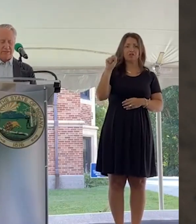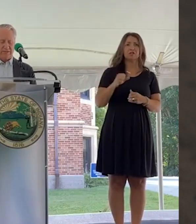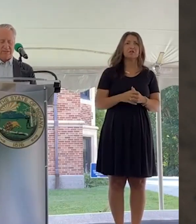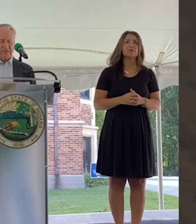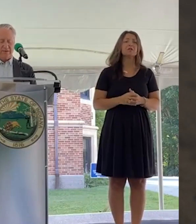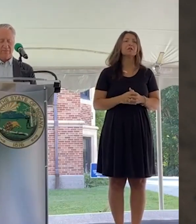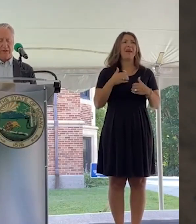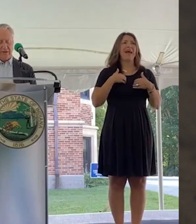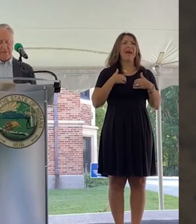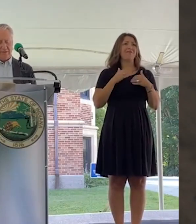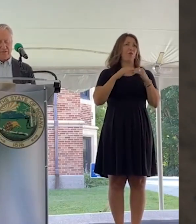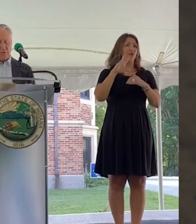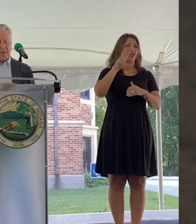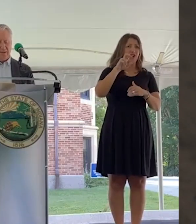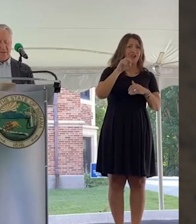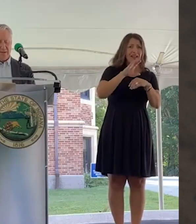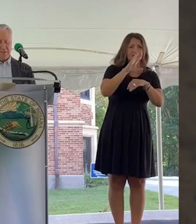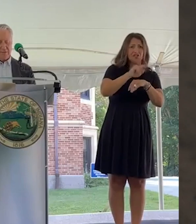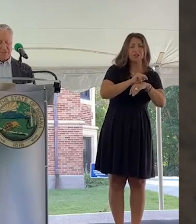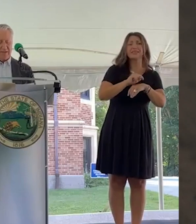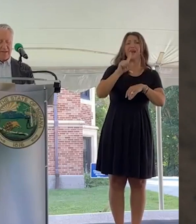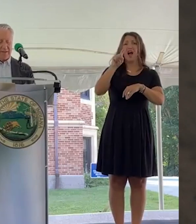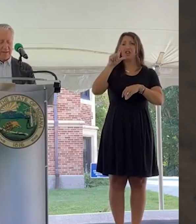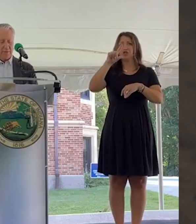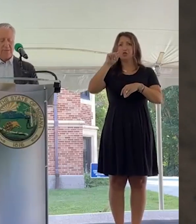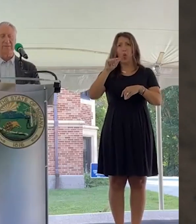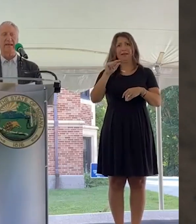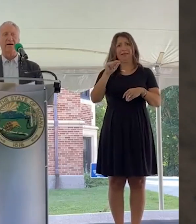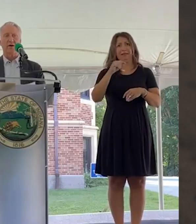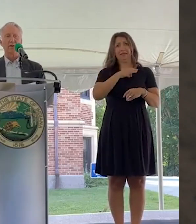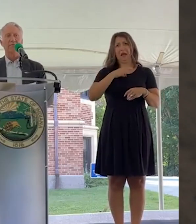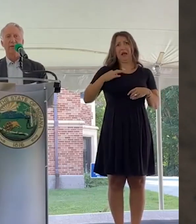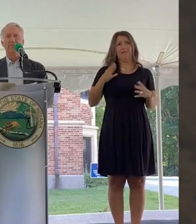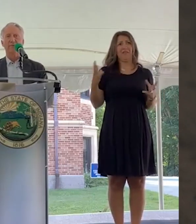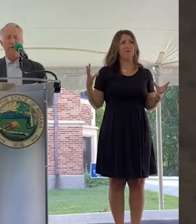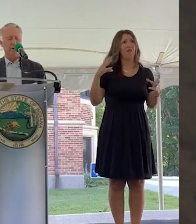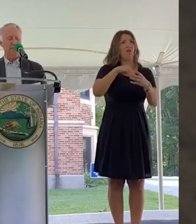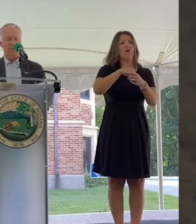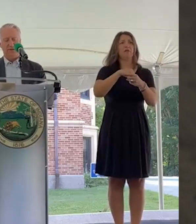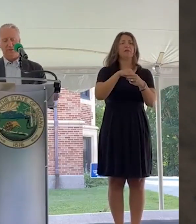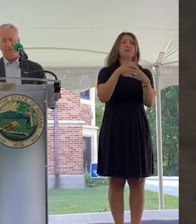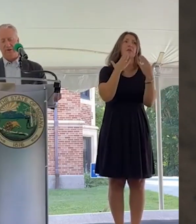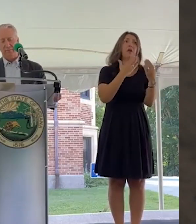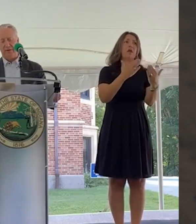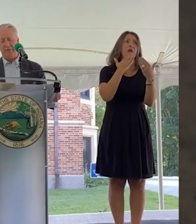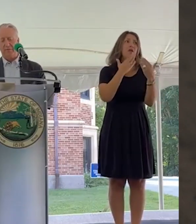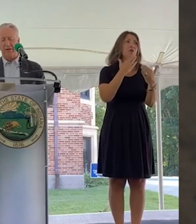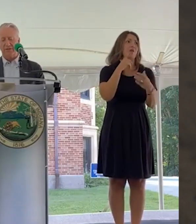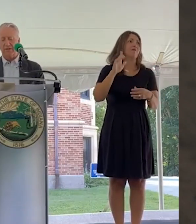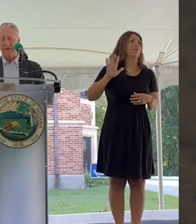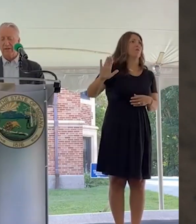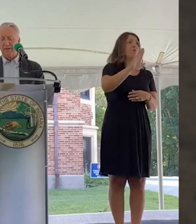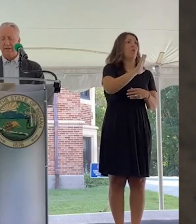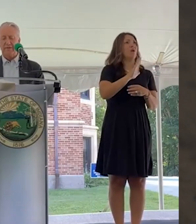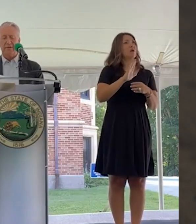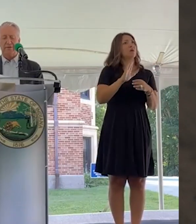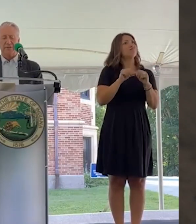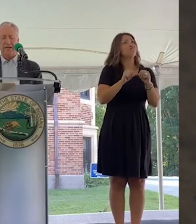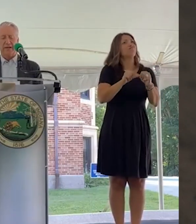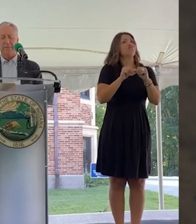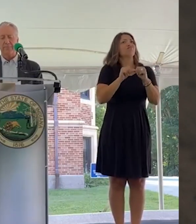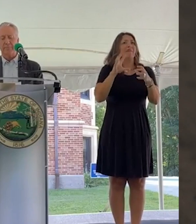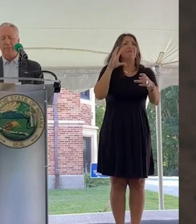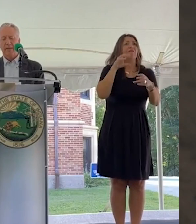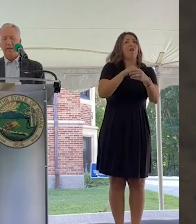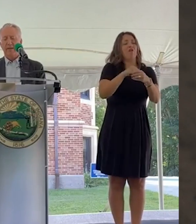30 consultants and over 120 personnel, and I want to thank all of them for their continued involvement in the project in the